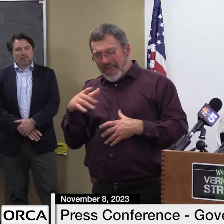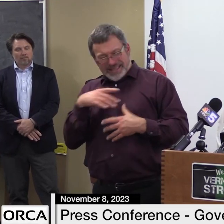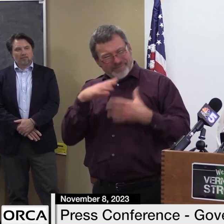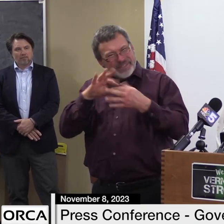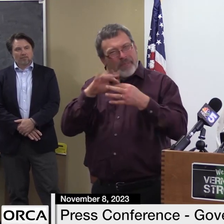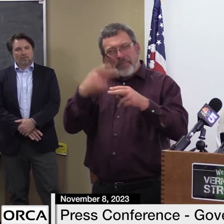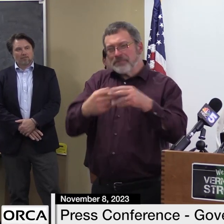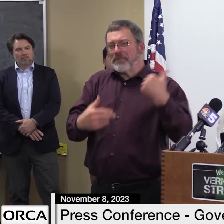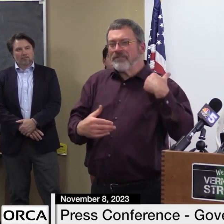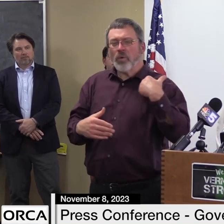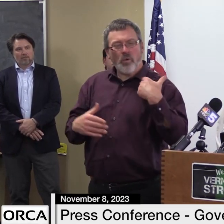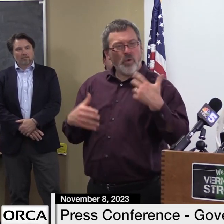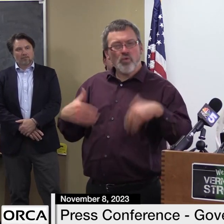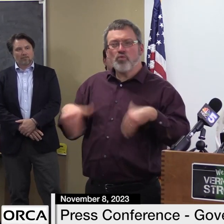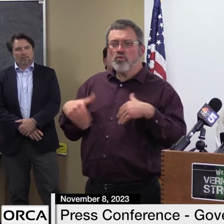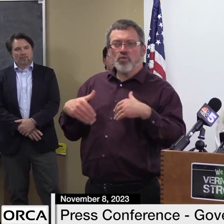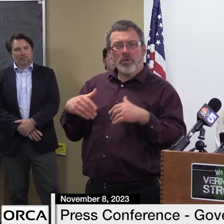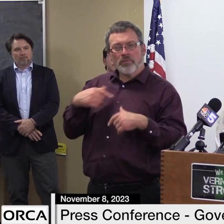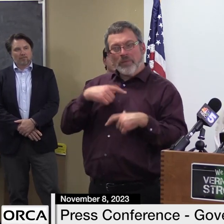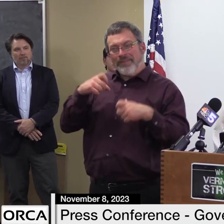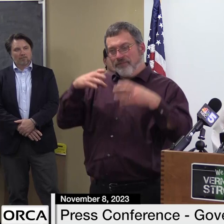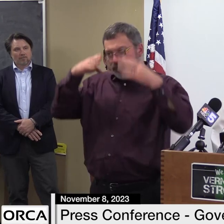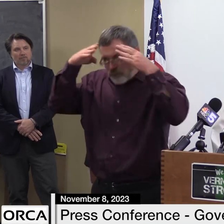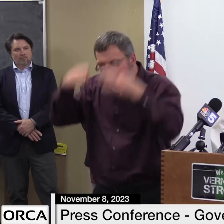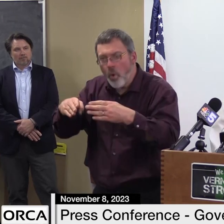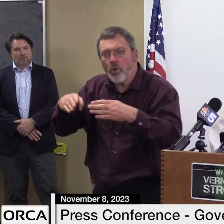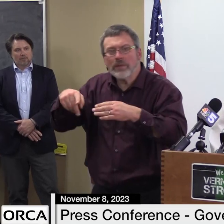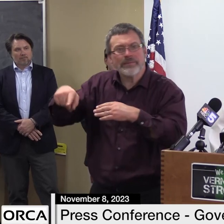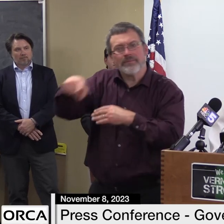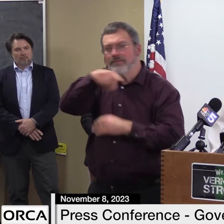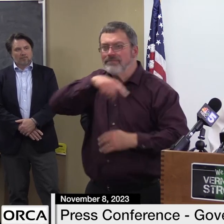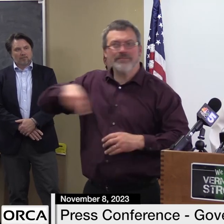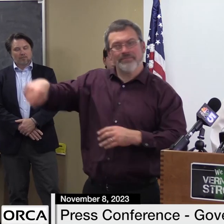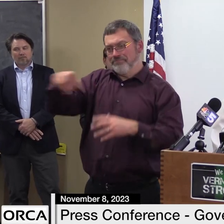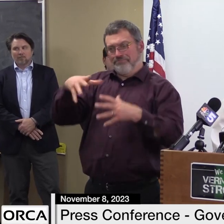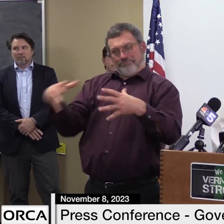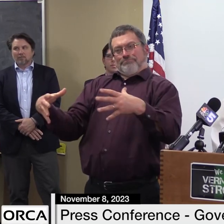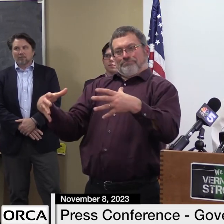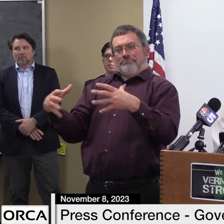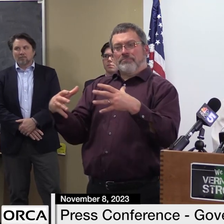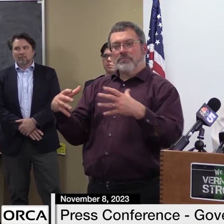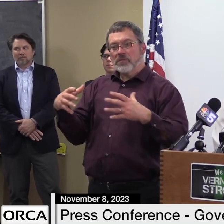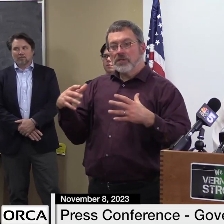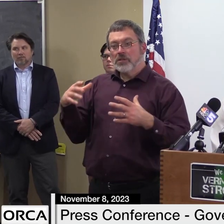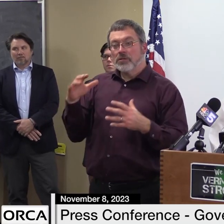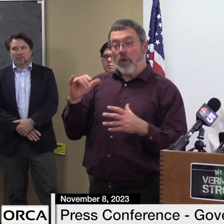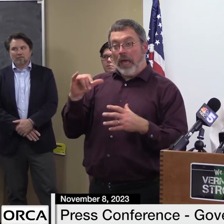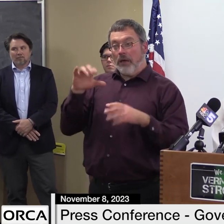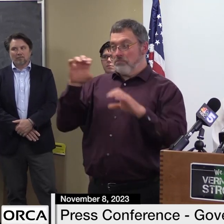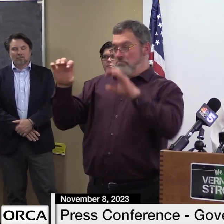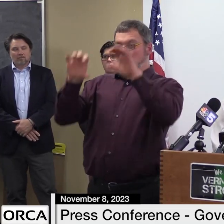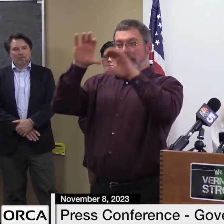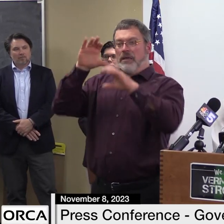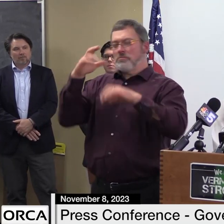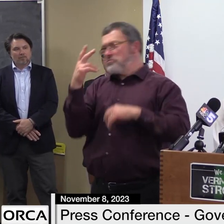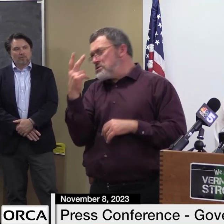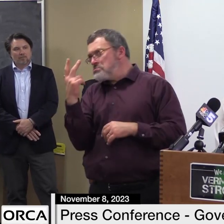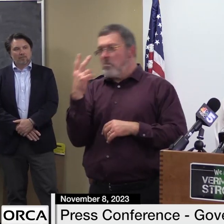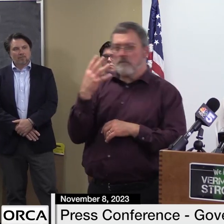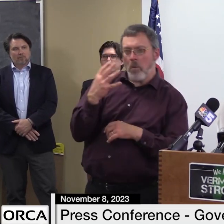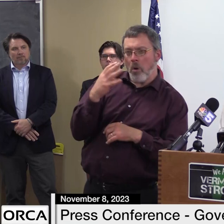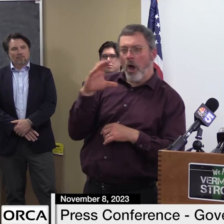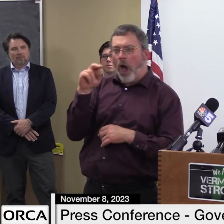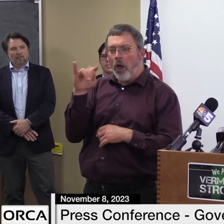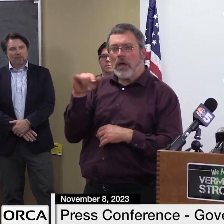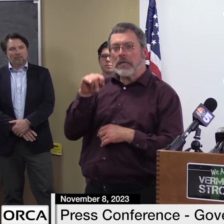we focus so heavily on the other. We have three or four counties, one in particular, but